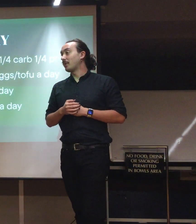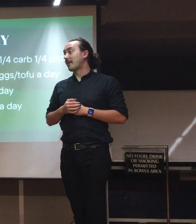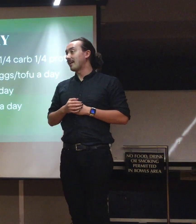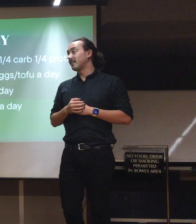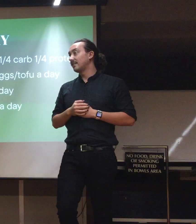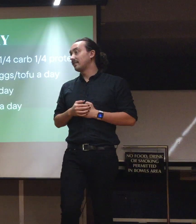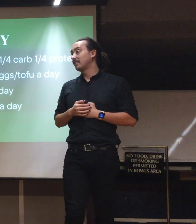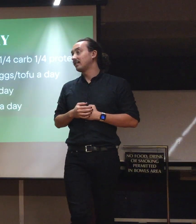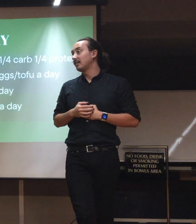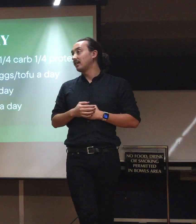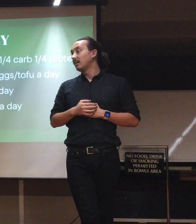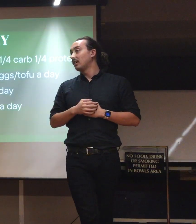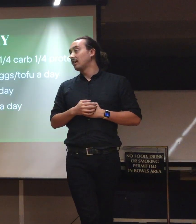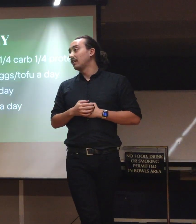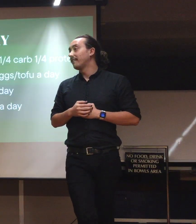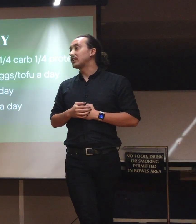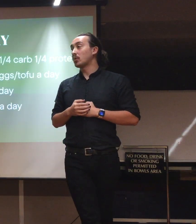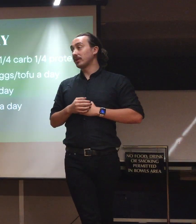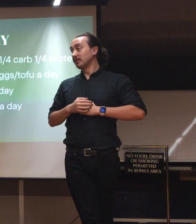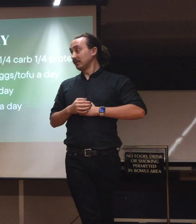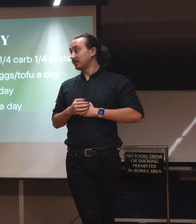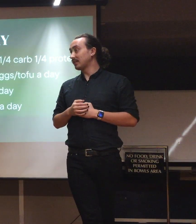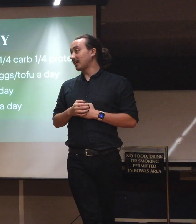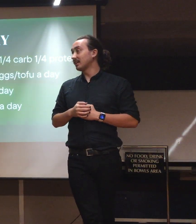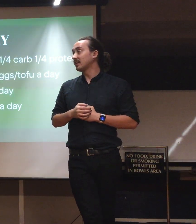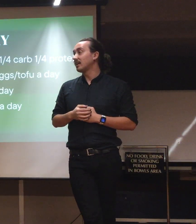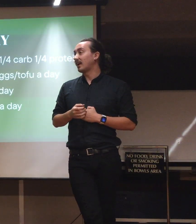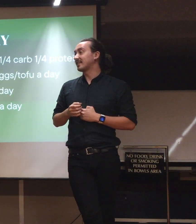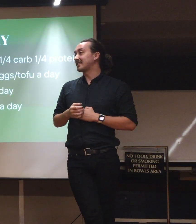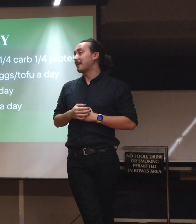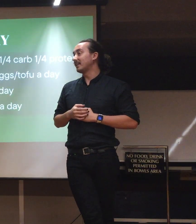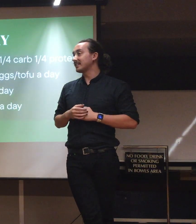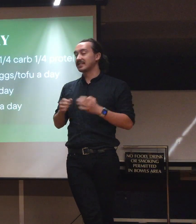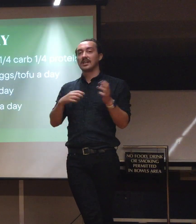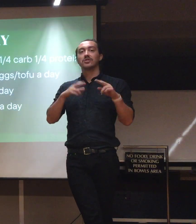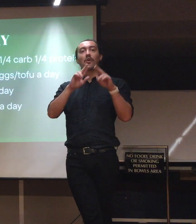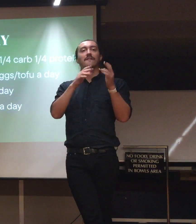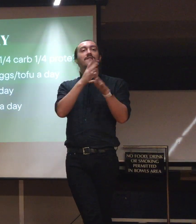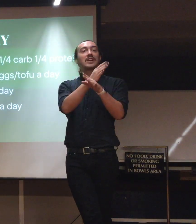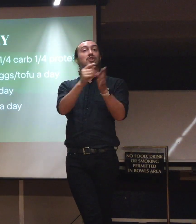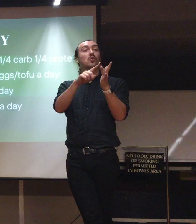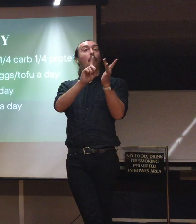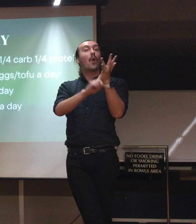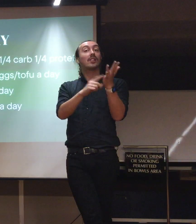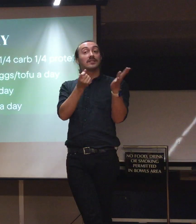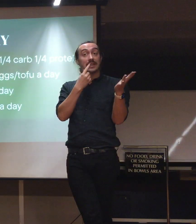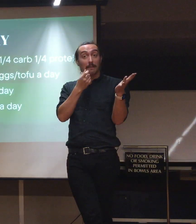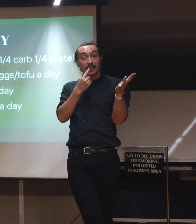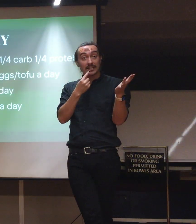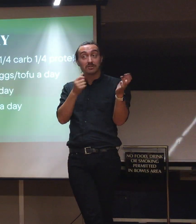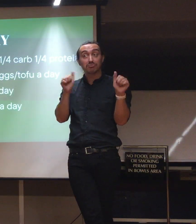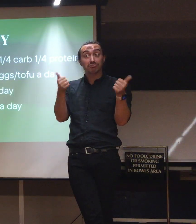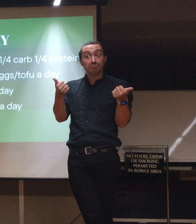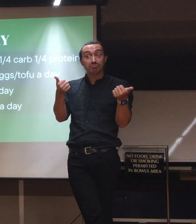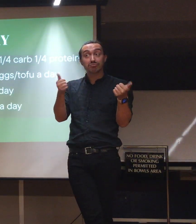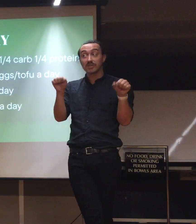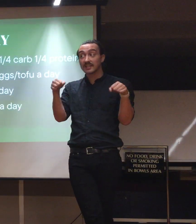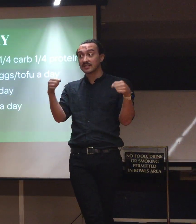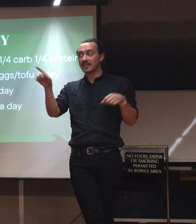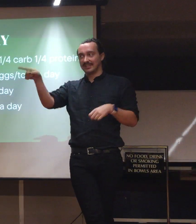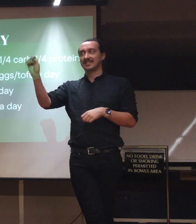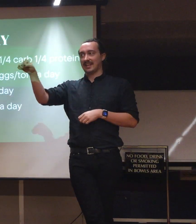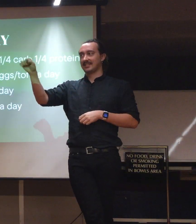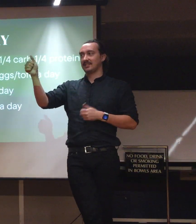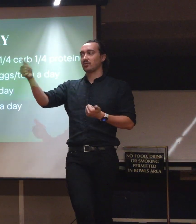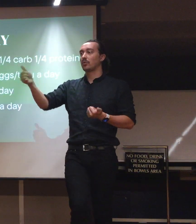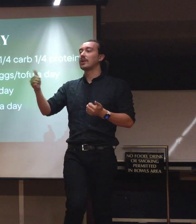Yeah, and what about fish oil? Fish oil. Like the tablets? Yep, so fish oil is good too. Very, very good.